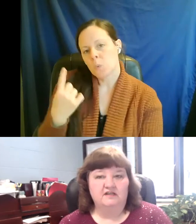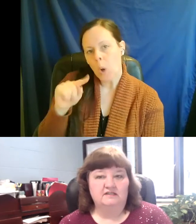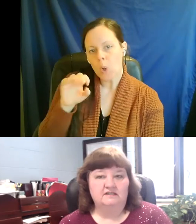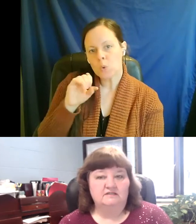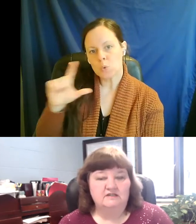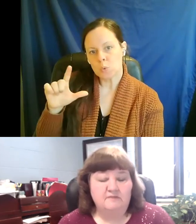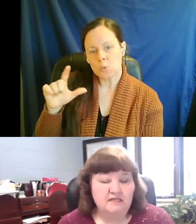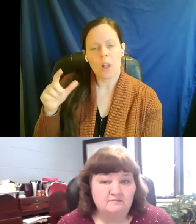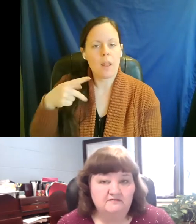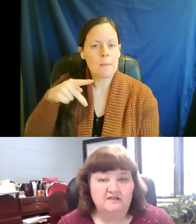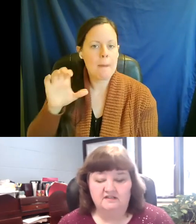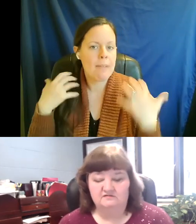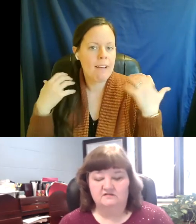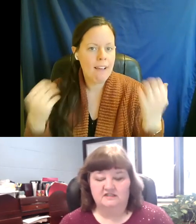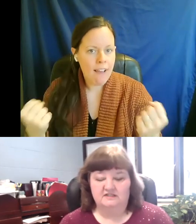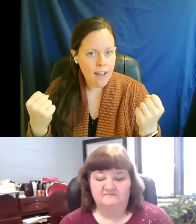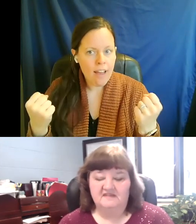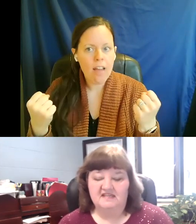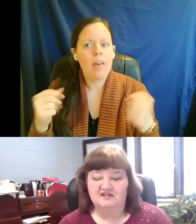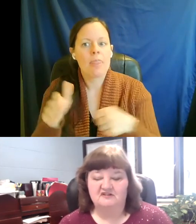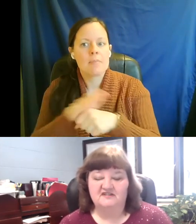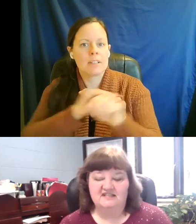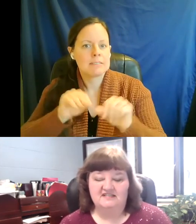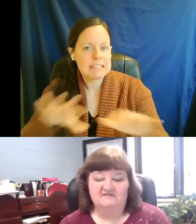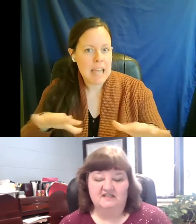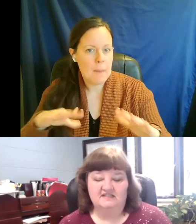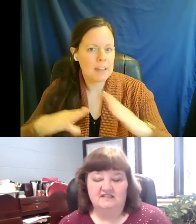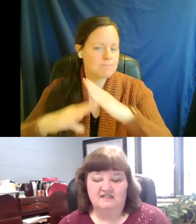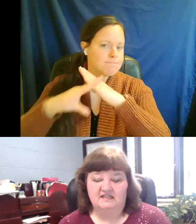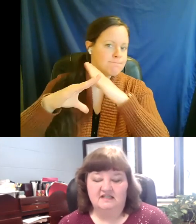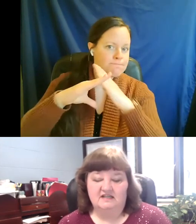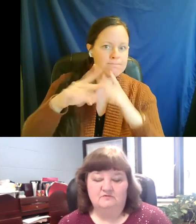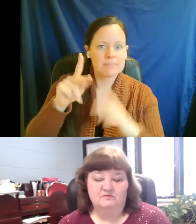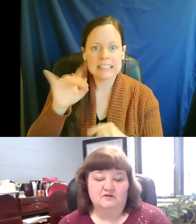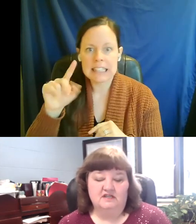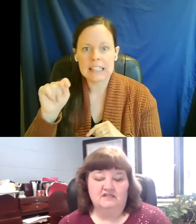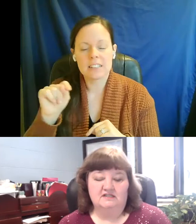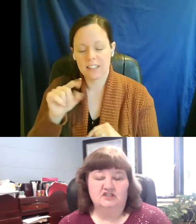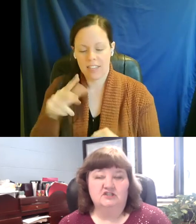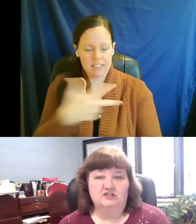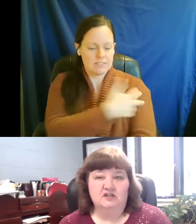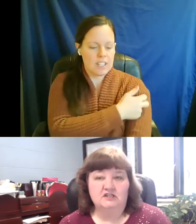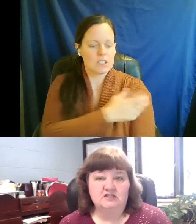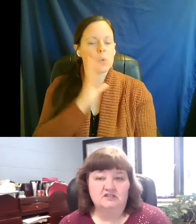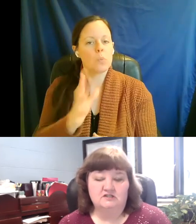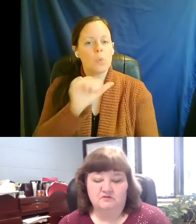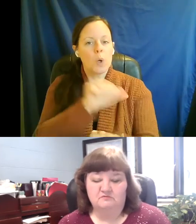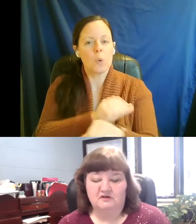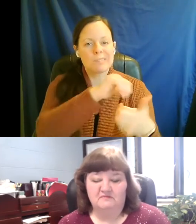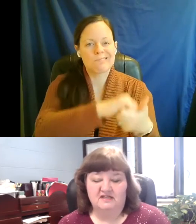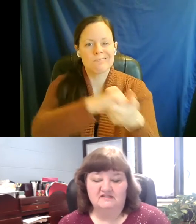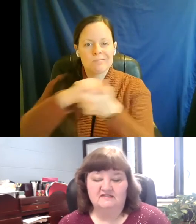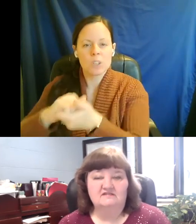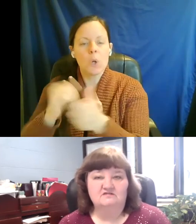health pandemic fighting toolkit. The COVID-19 vaccine will work in conjunction